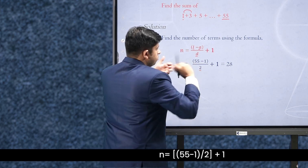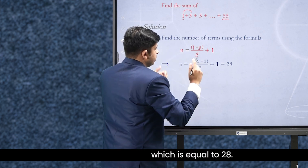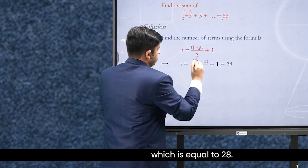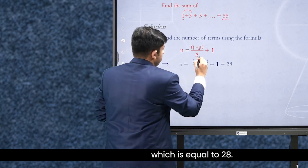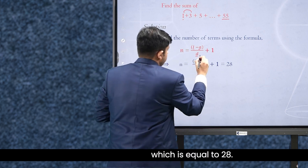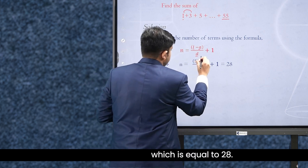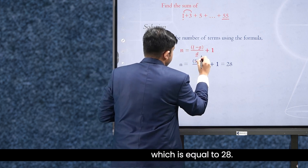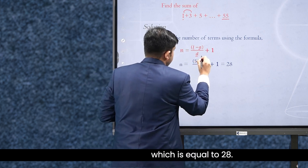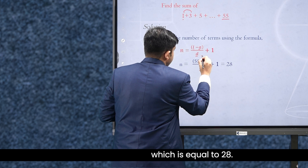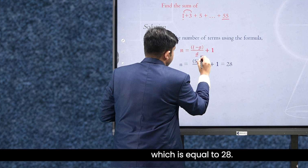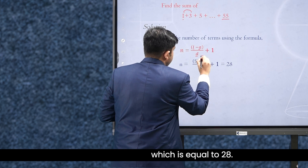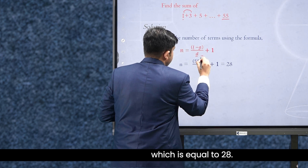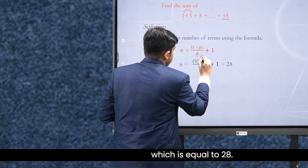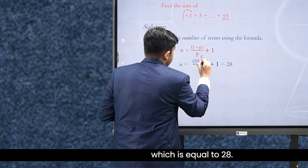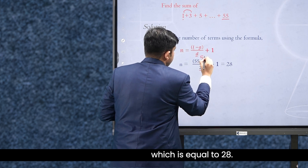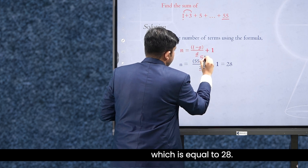which is equal to 28.